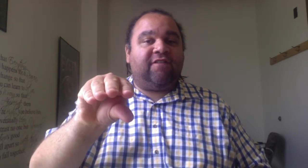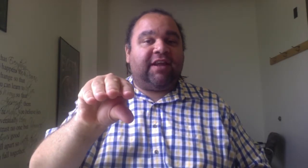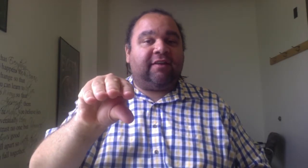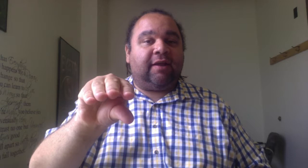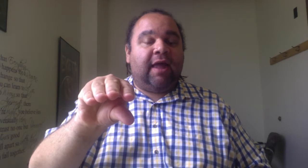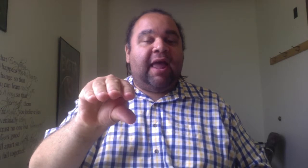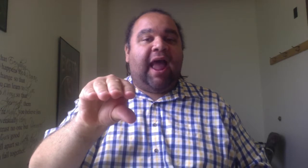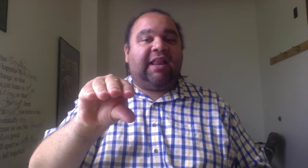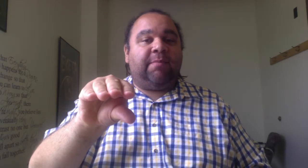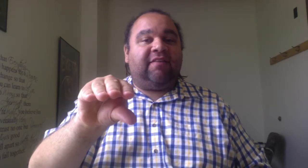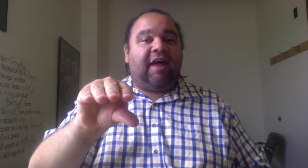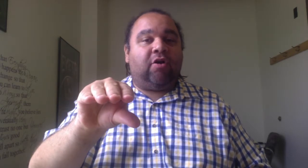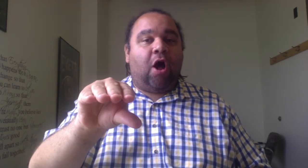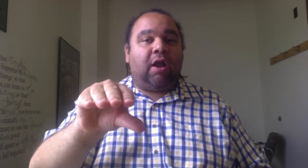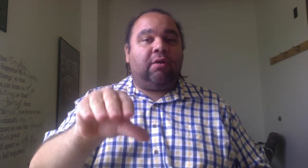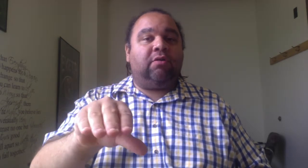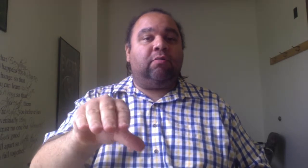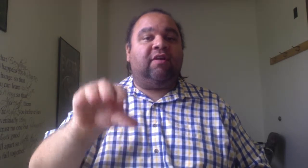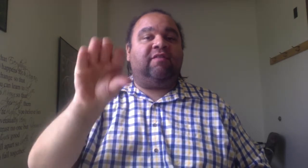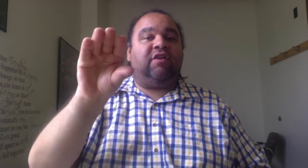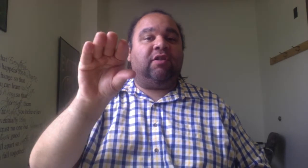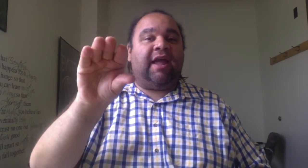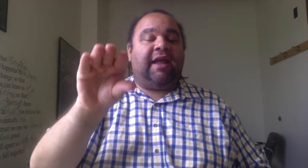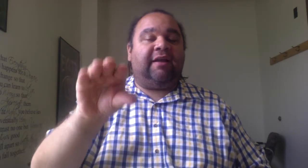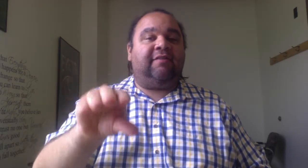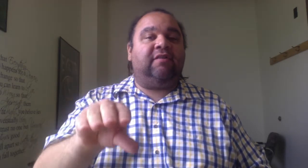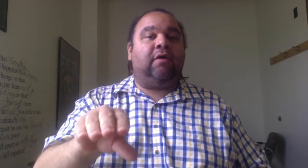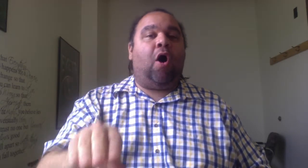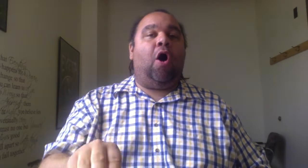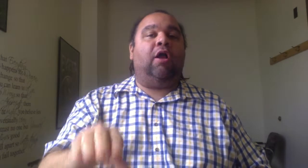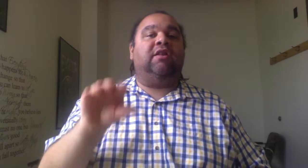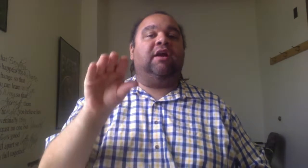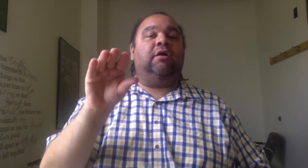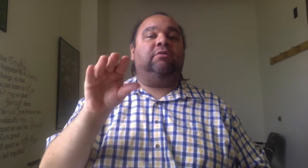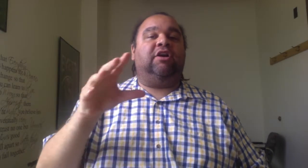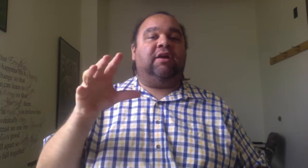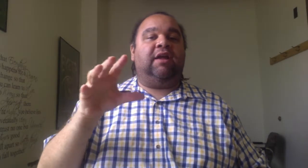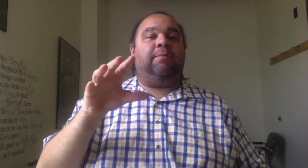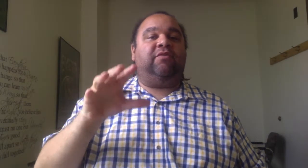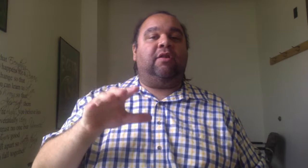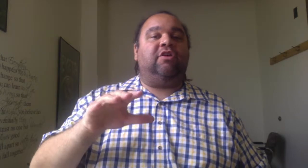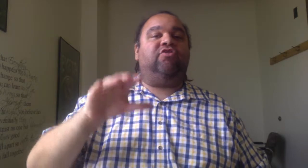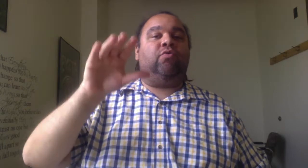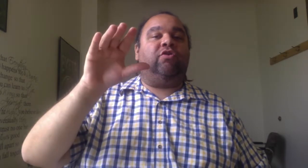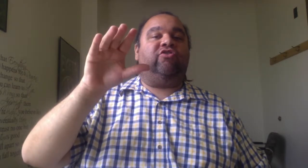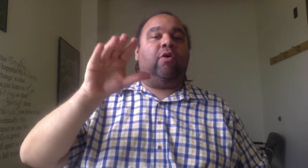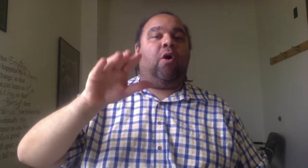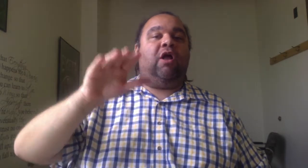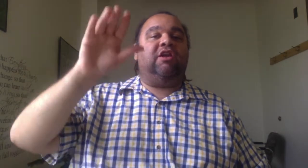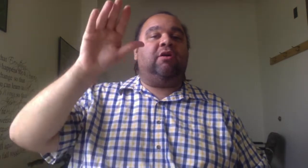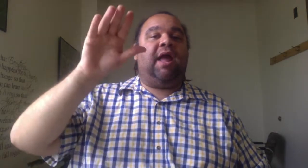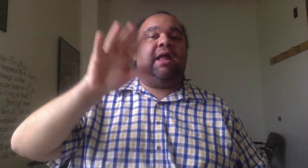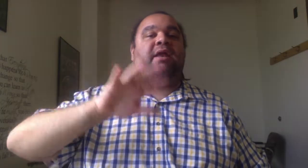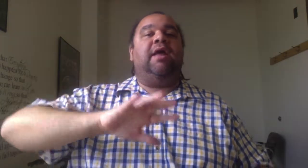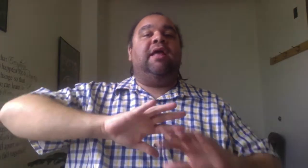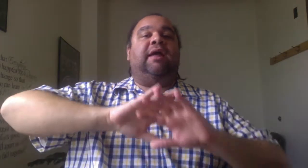feet, and they miss out on the rest of their legs, on their hips, on their torso, on their head. They